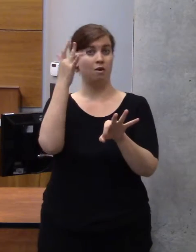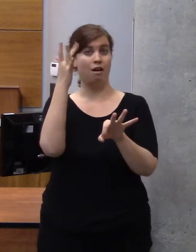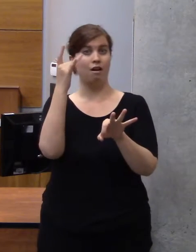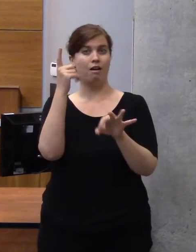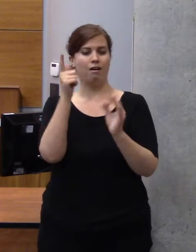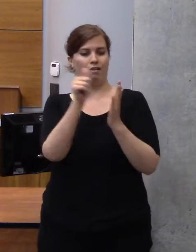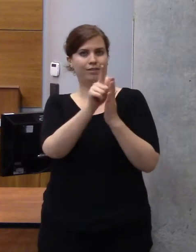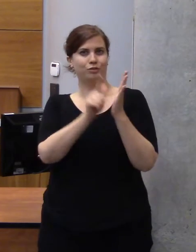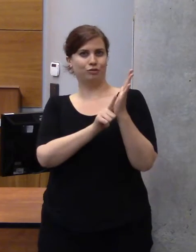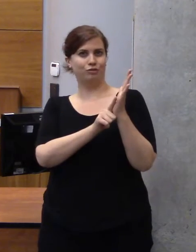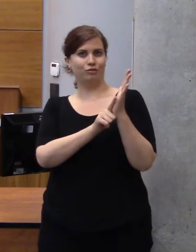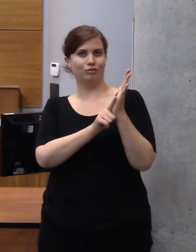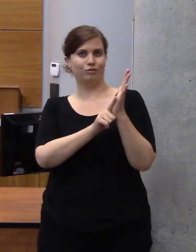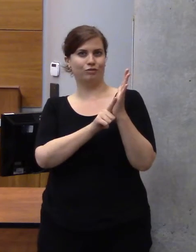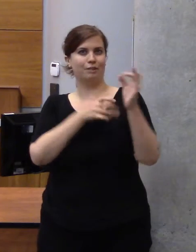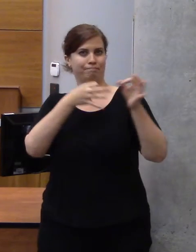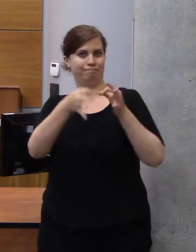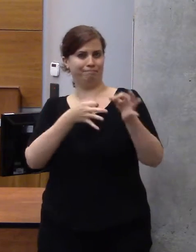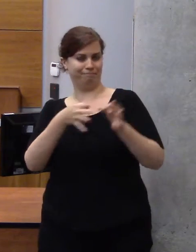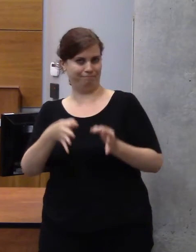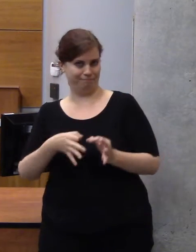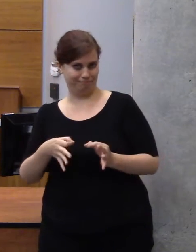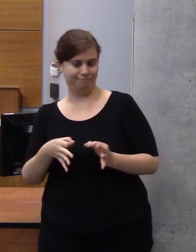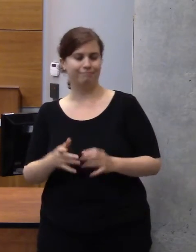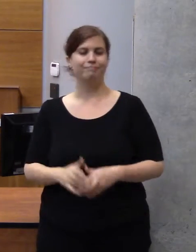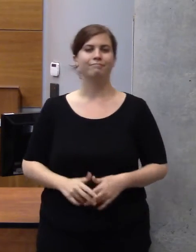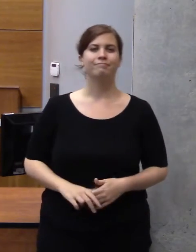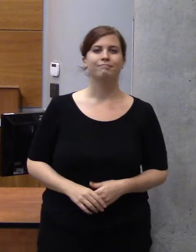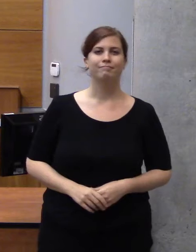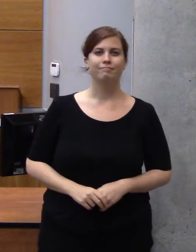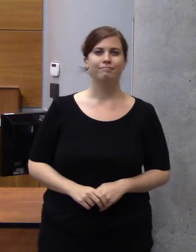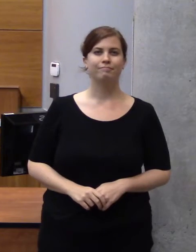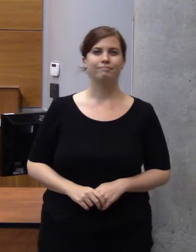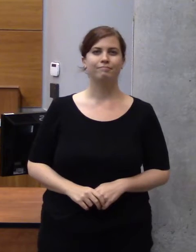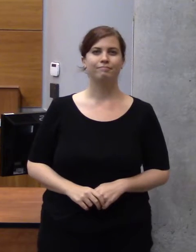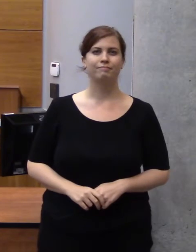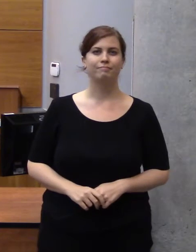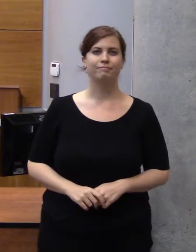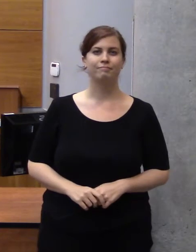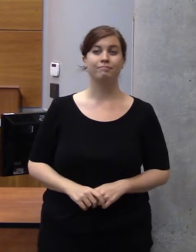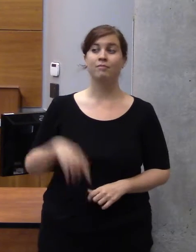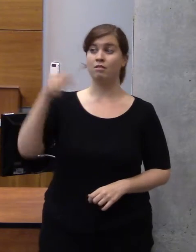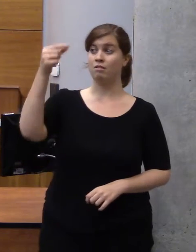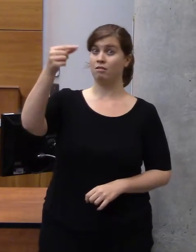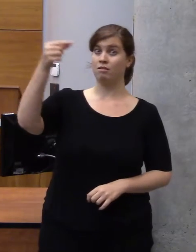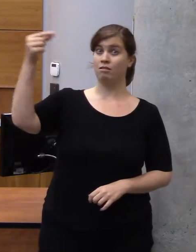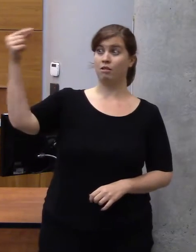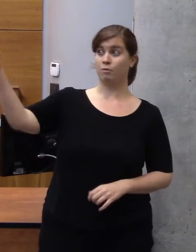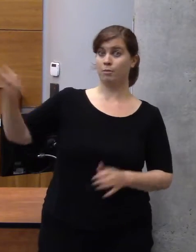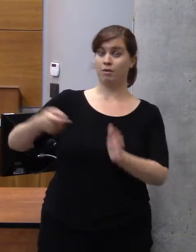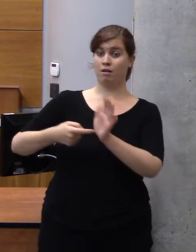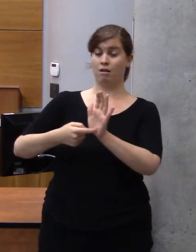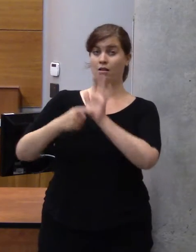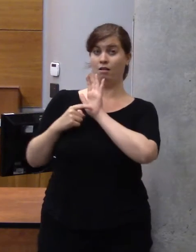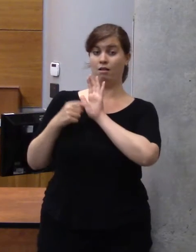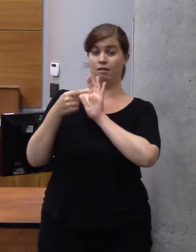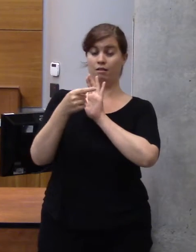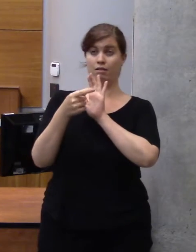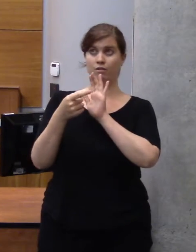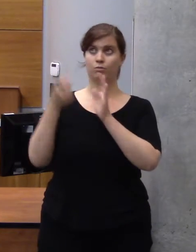do within your organization. So when you get government recognition, which is also sometimes called incorporation as a not-for-profit, you have